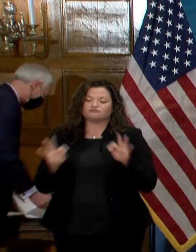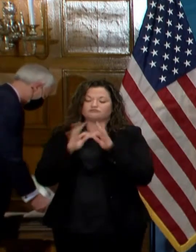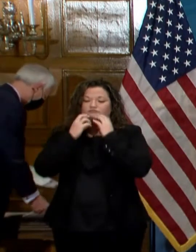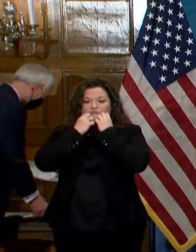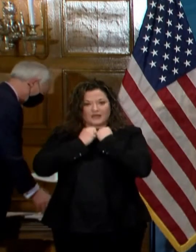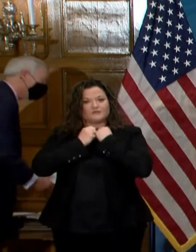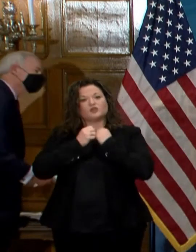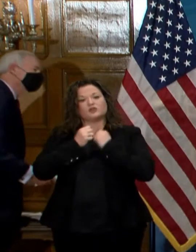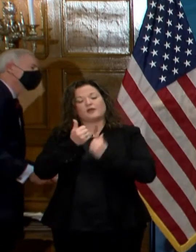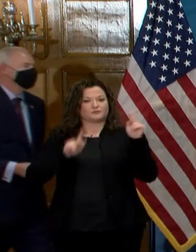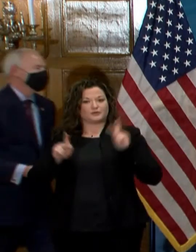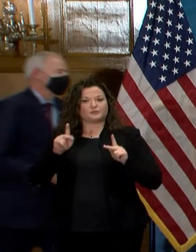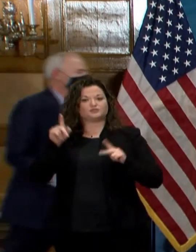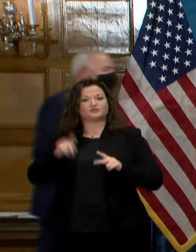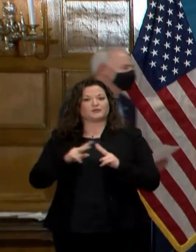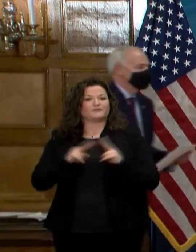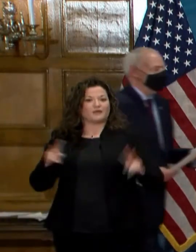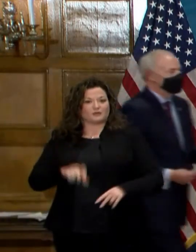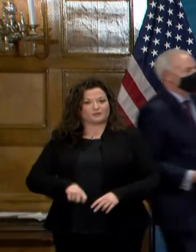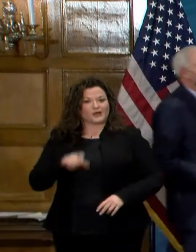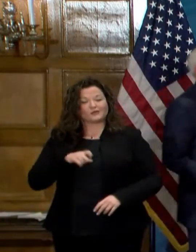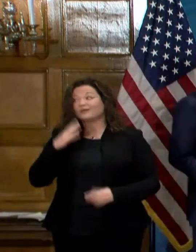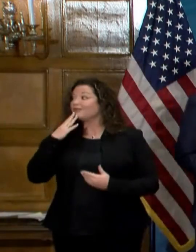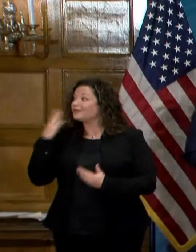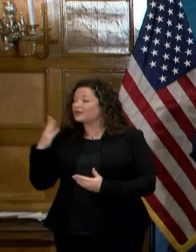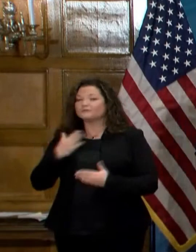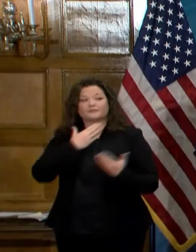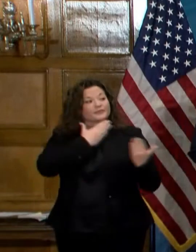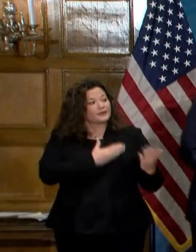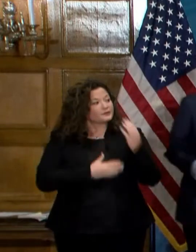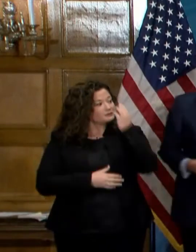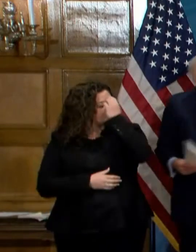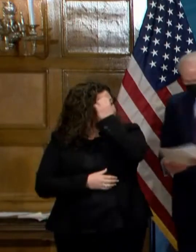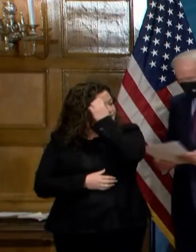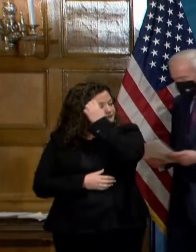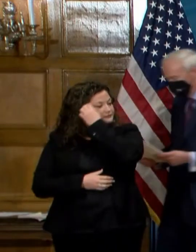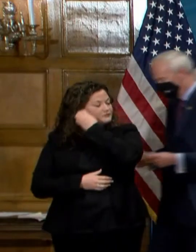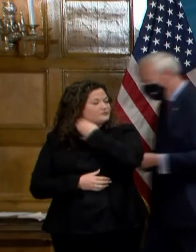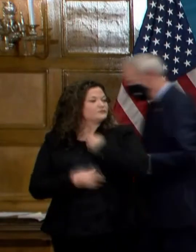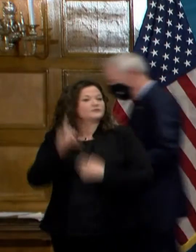said, every Arkansan should be very, very proud. Thank you all. General?